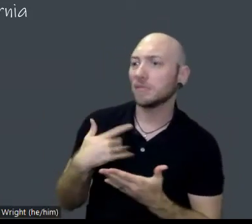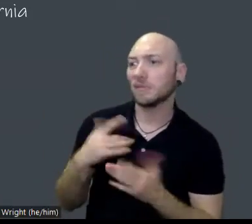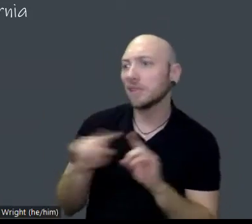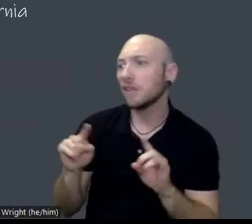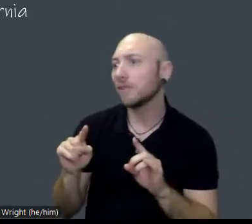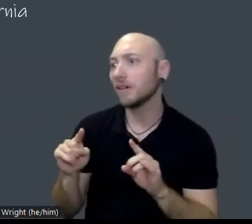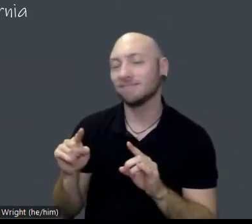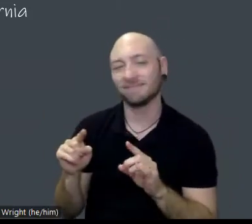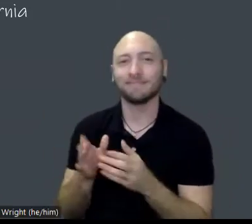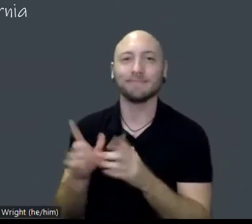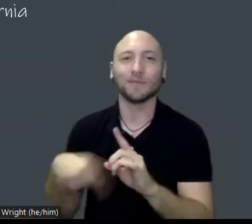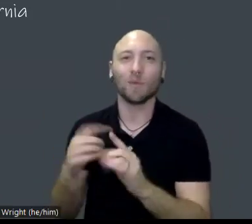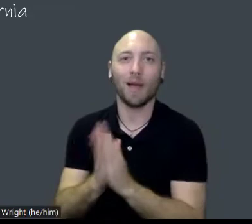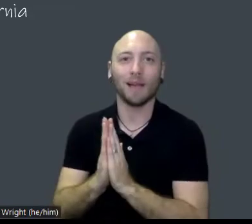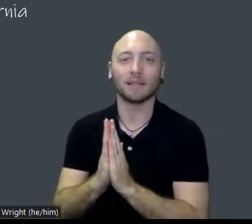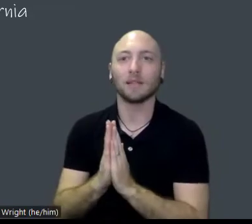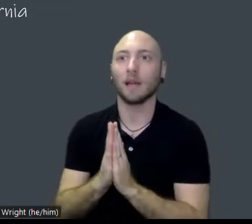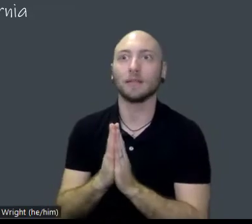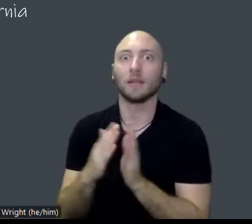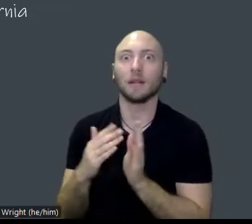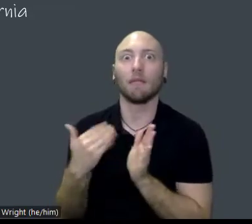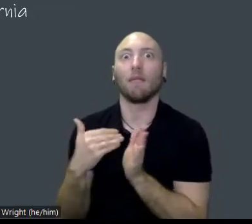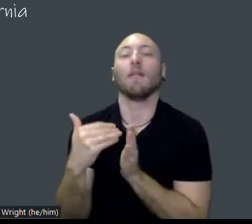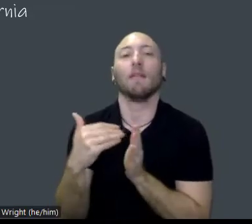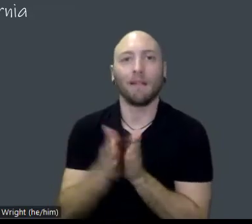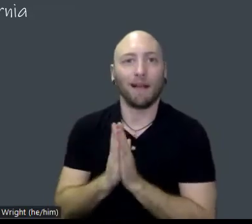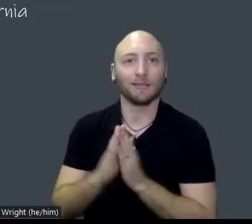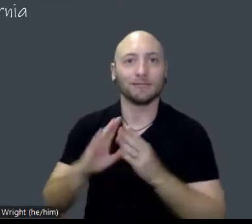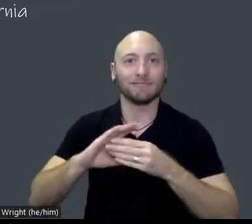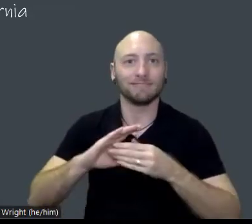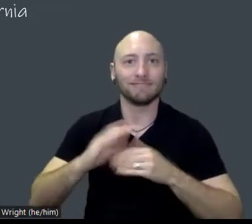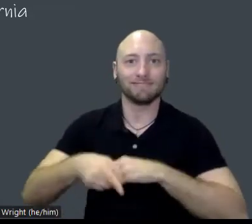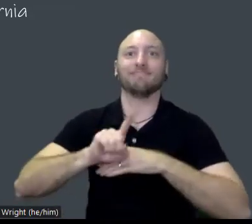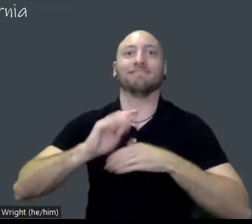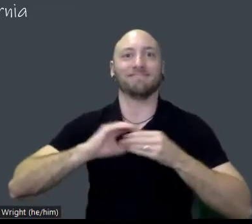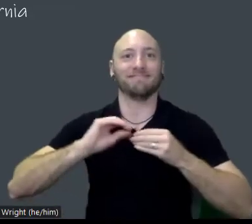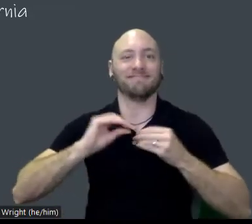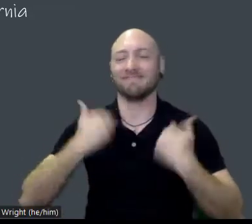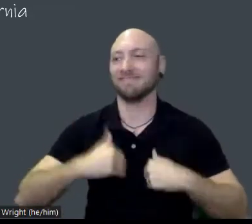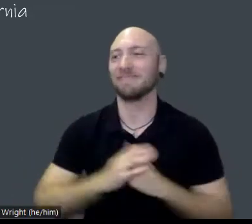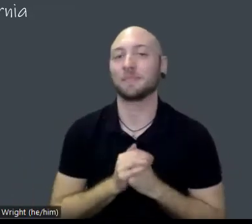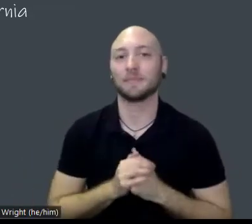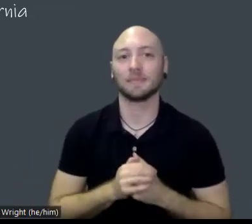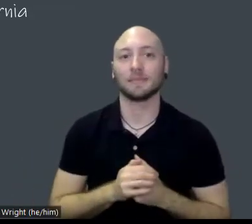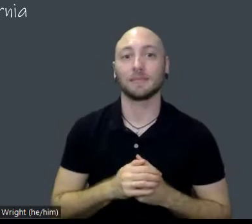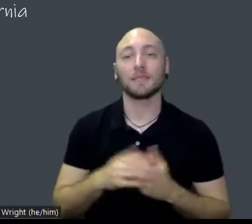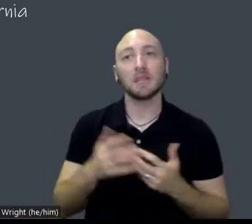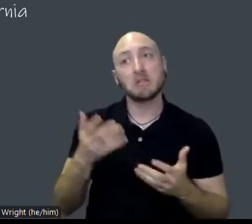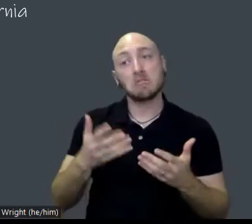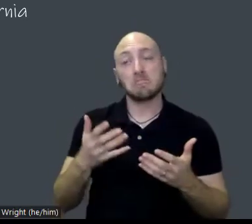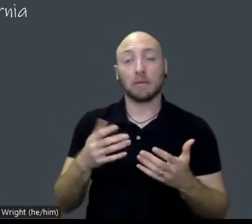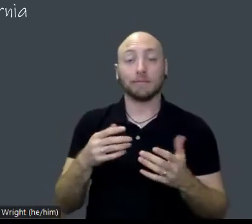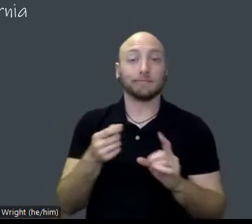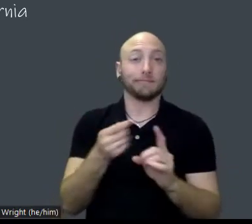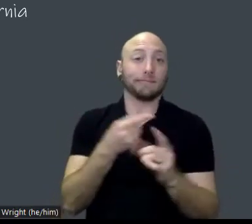right now, it's like back to back to back. And that for me is like, I can believe it's a coincidence, but I